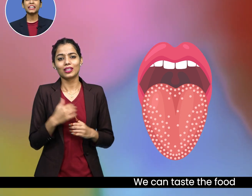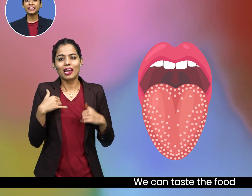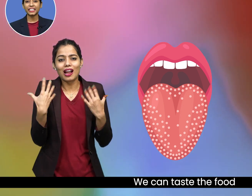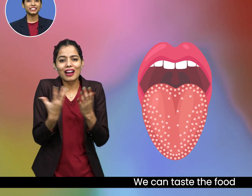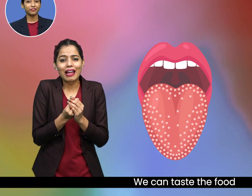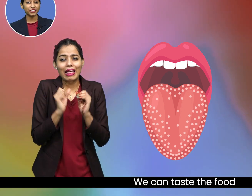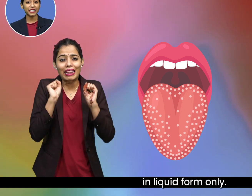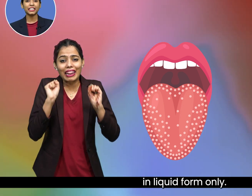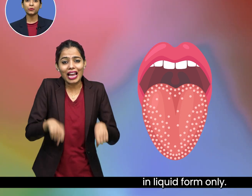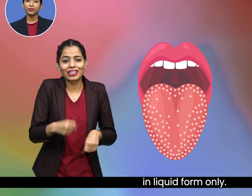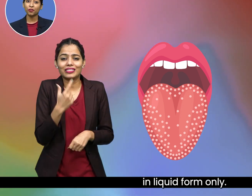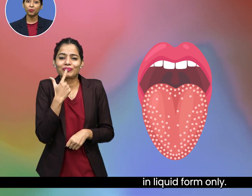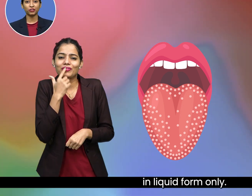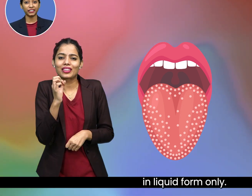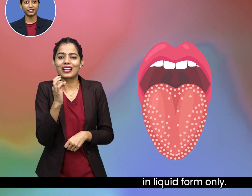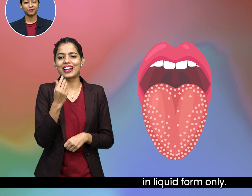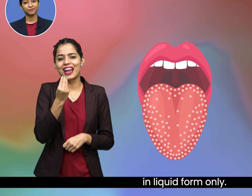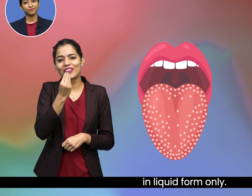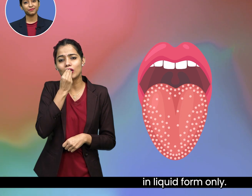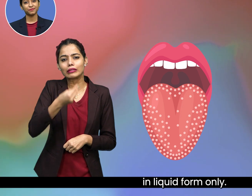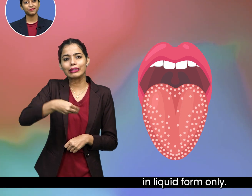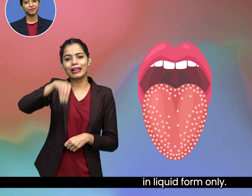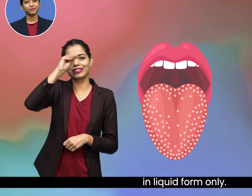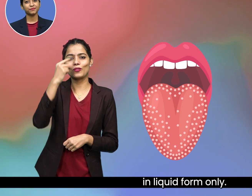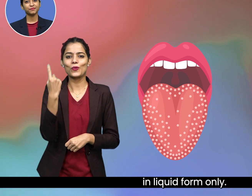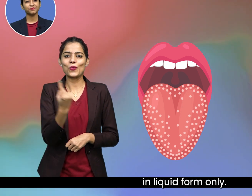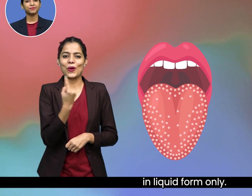We can taste the food in liquid form only.